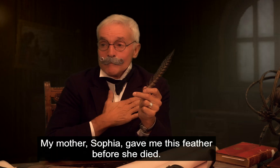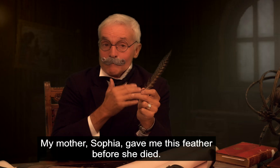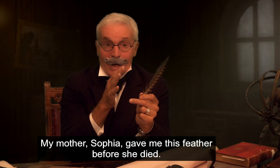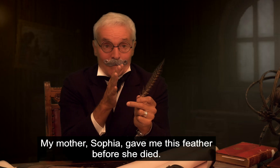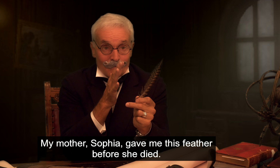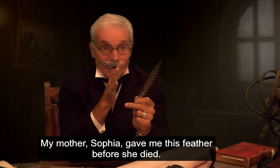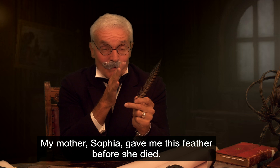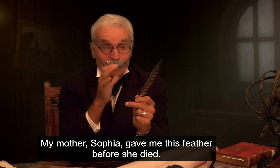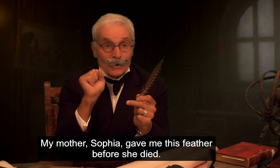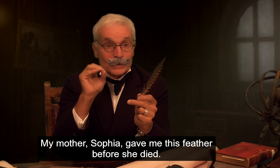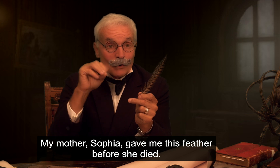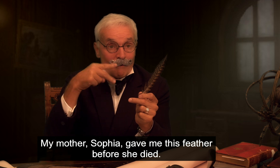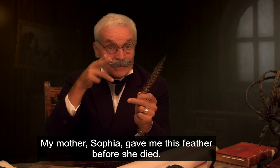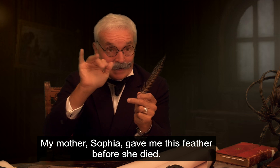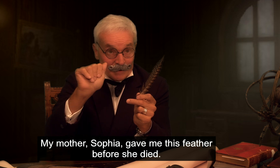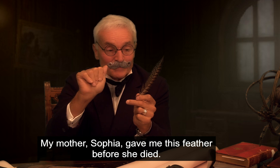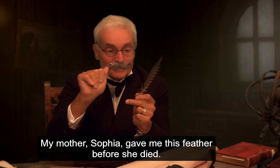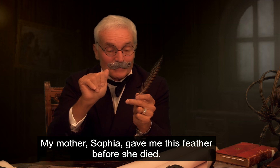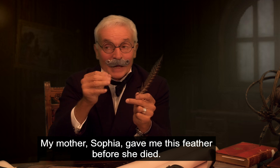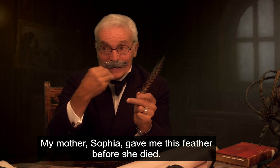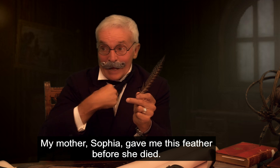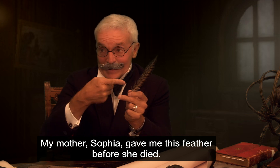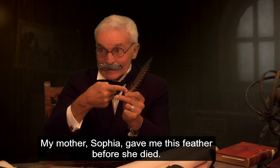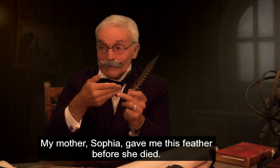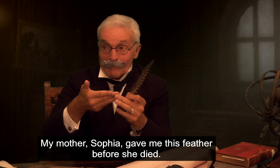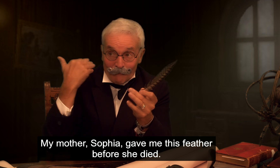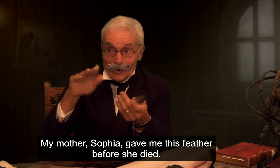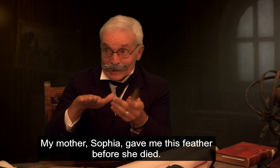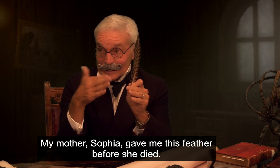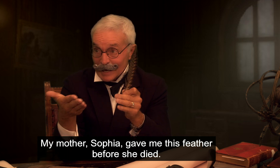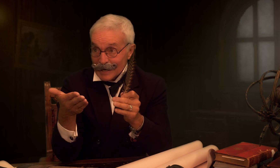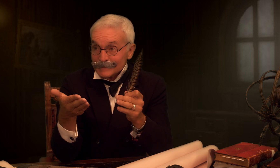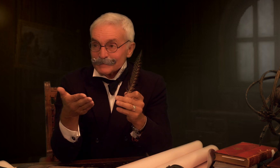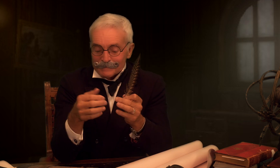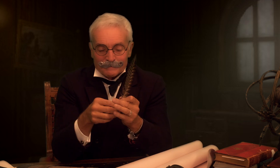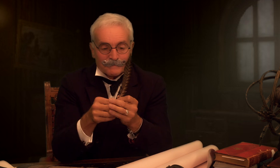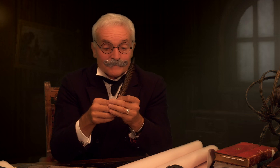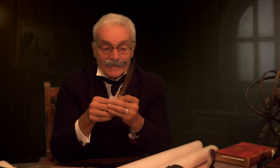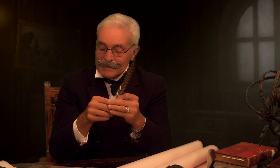My mother, Sophia, gave me this feather before she died.